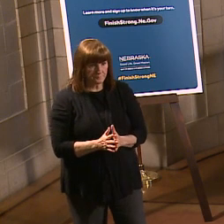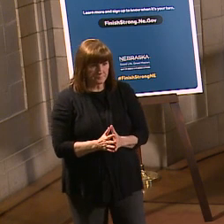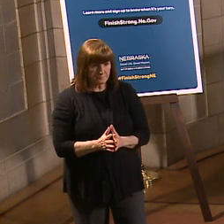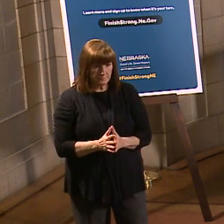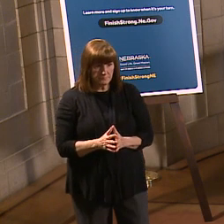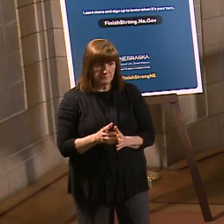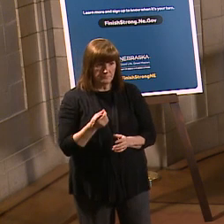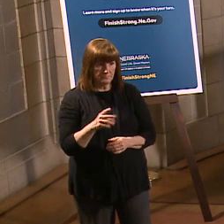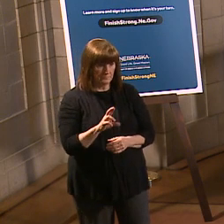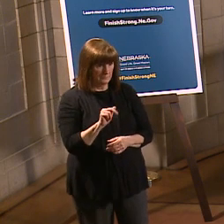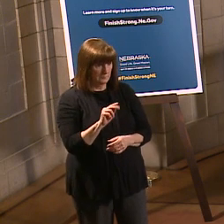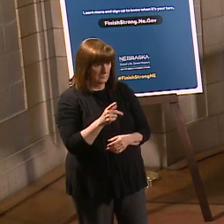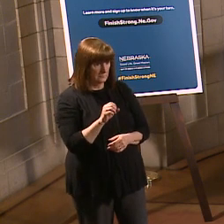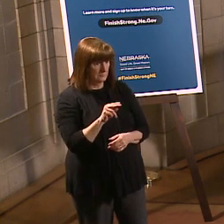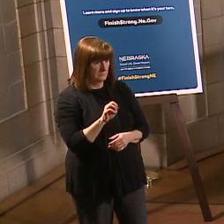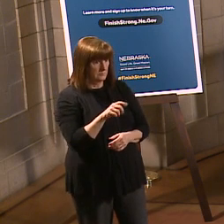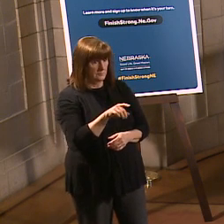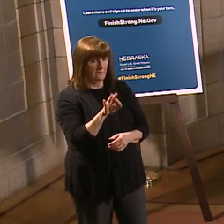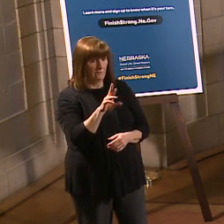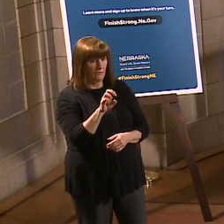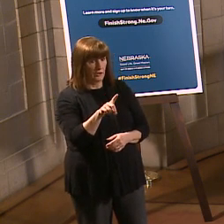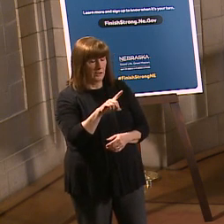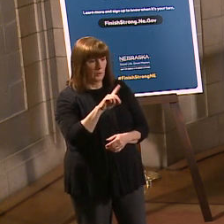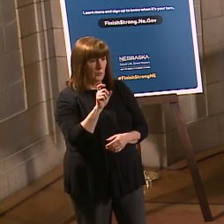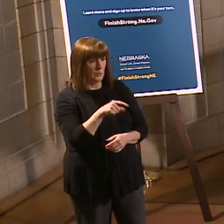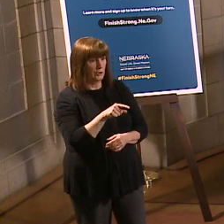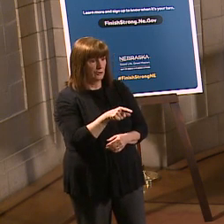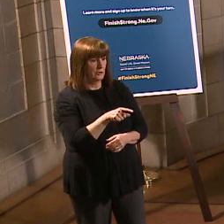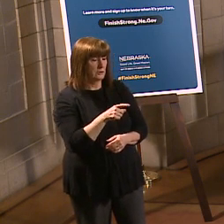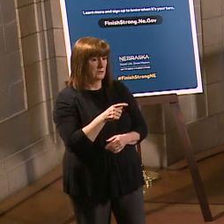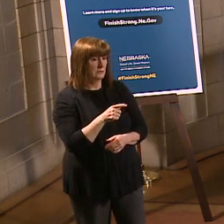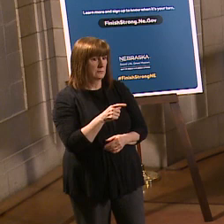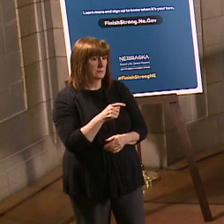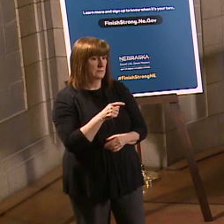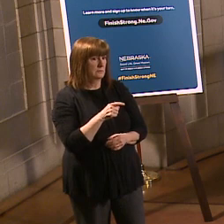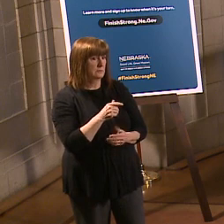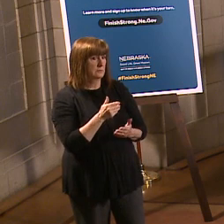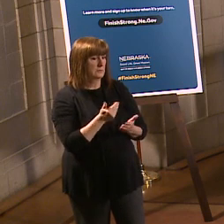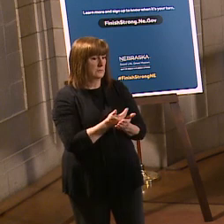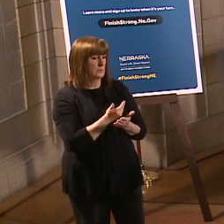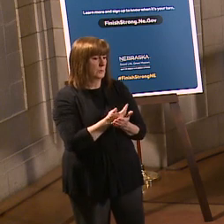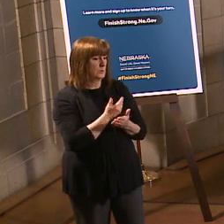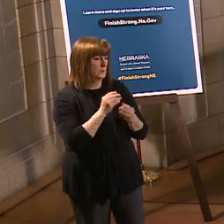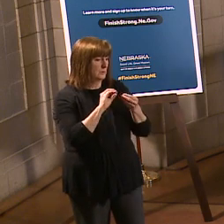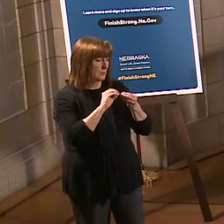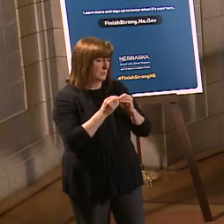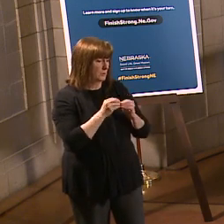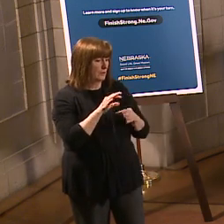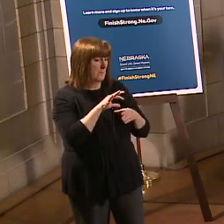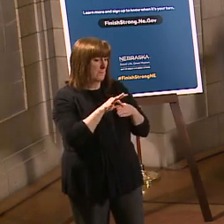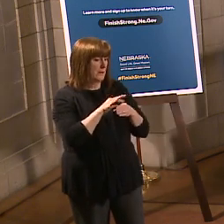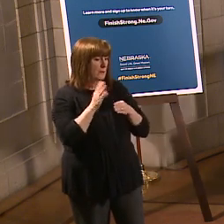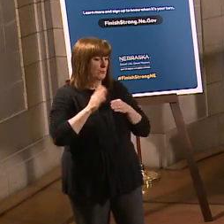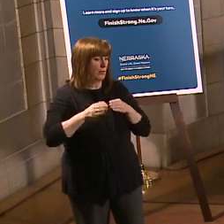Sure. So, Dr. Antonio, would come up. Fred's got a question about latest questions or latest figures on meat processing facilities.